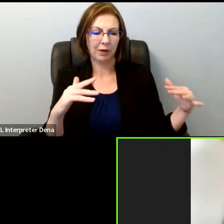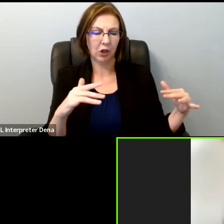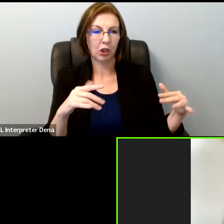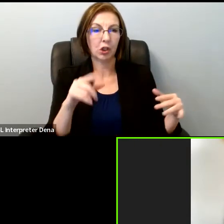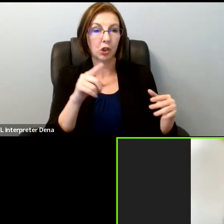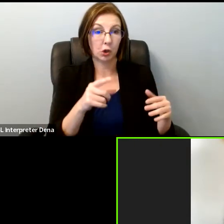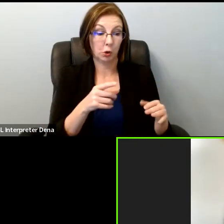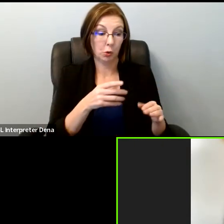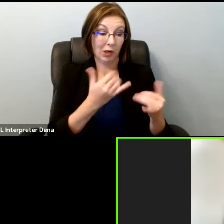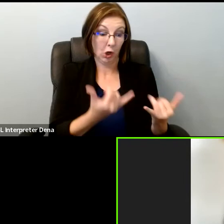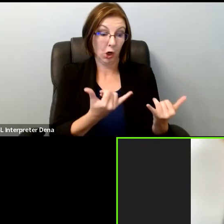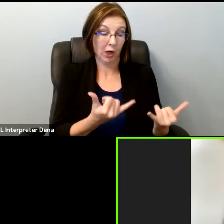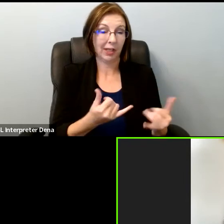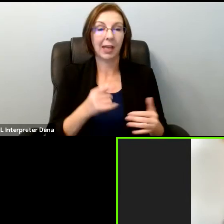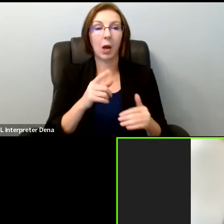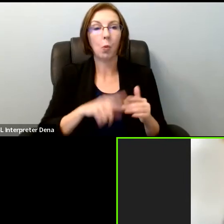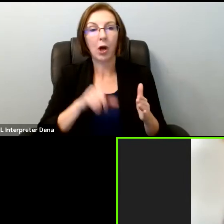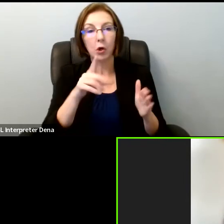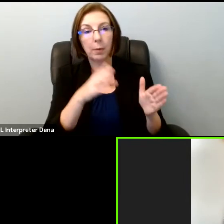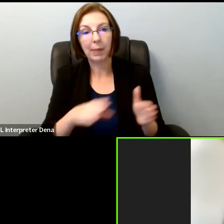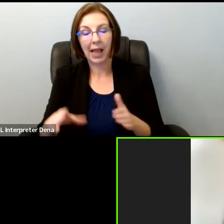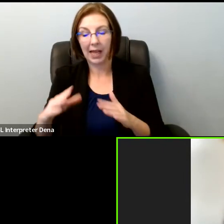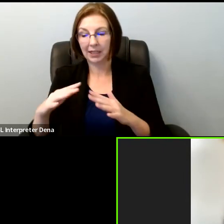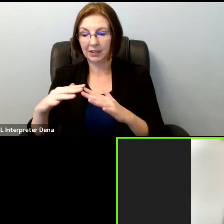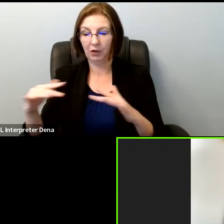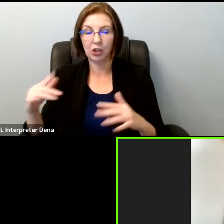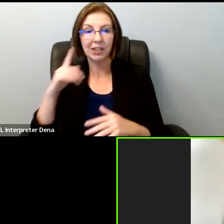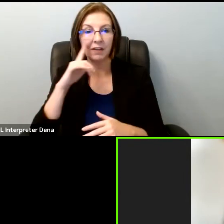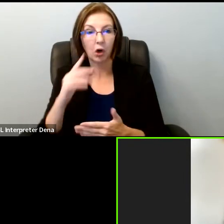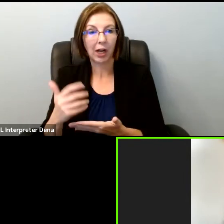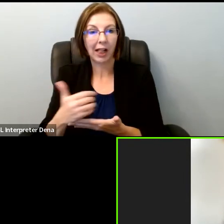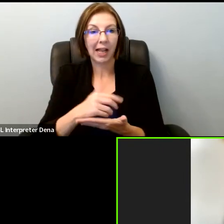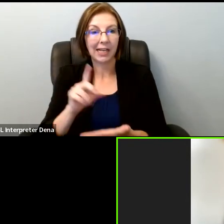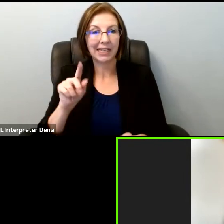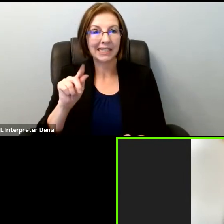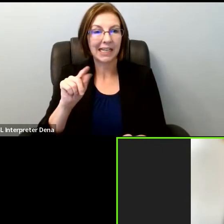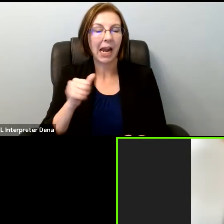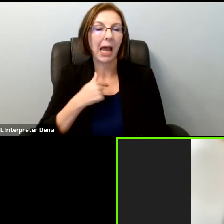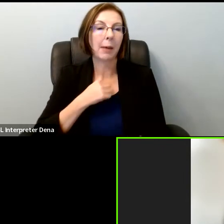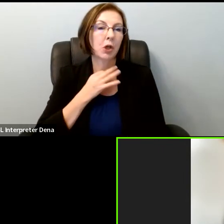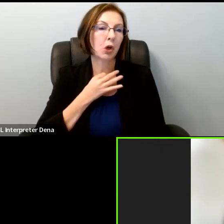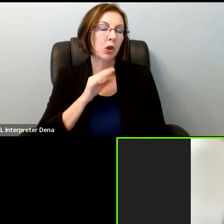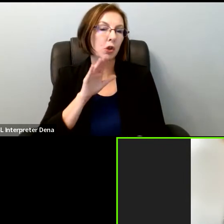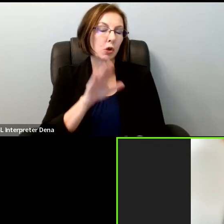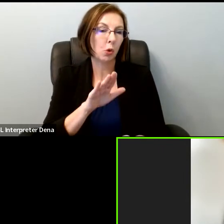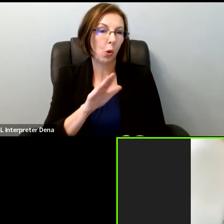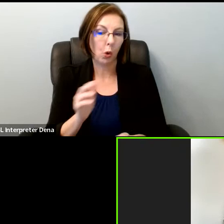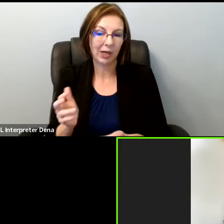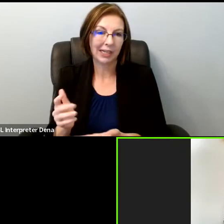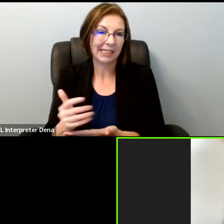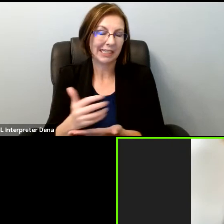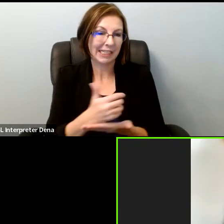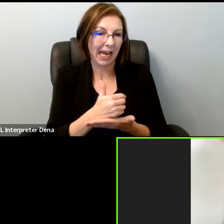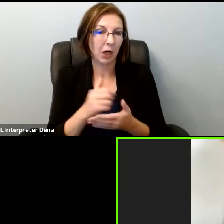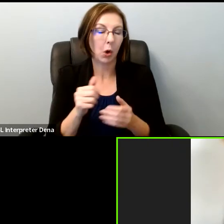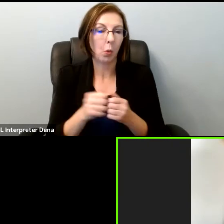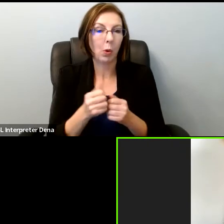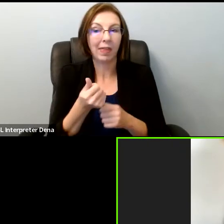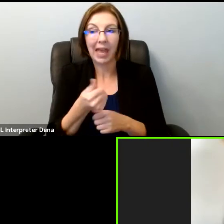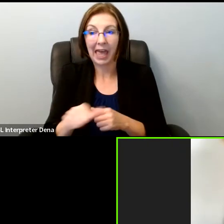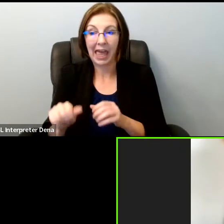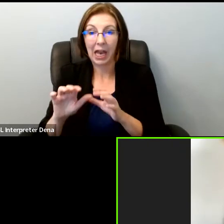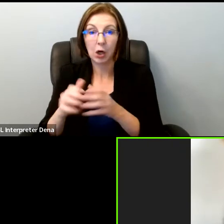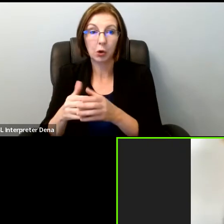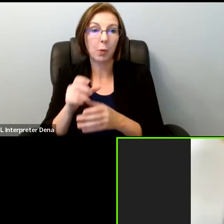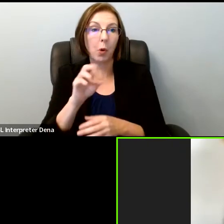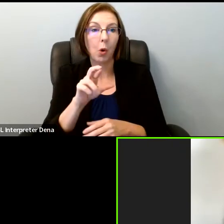in terms of collecting data? How successful have you been in terms of reaching out different minority groups, or just